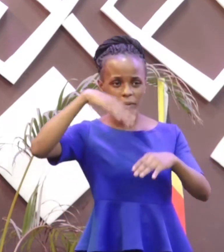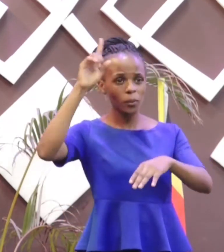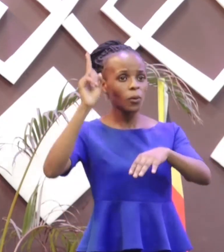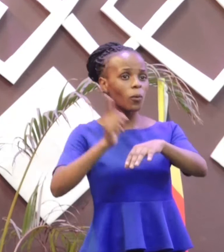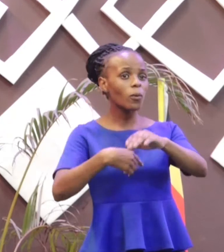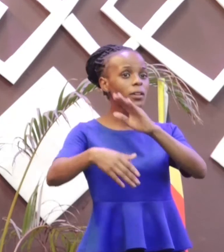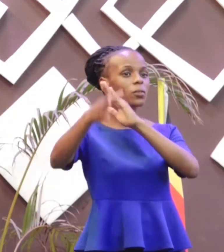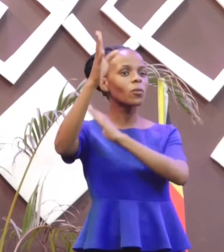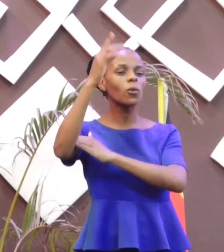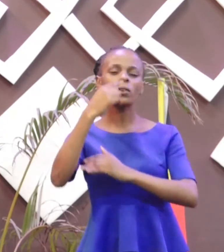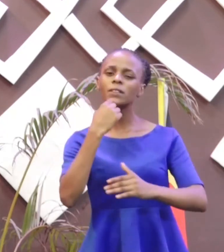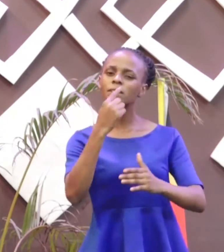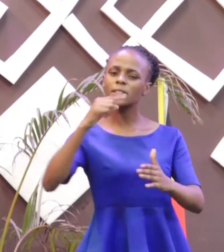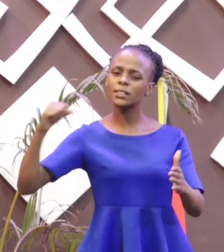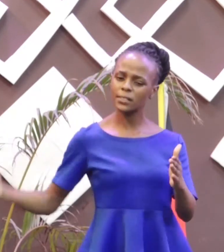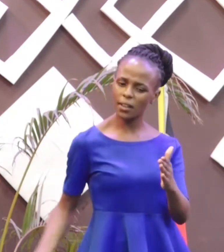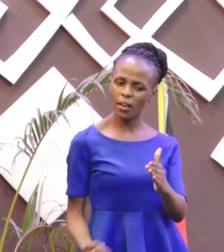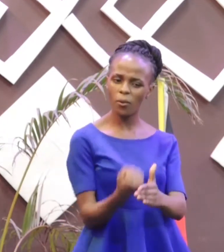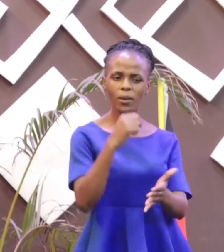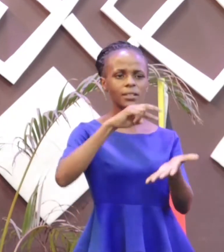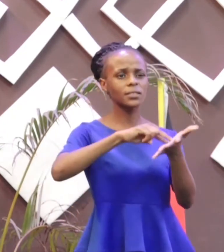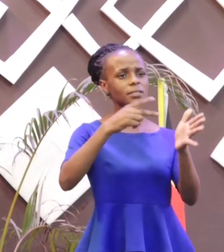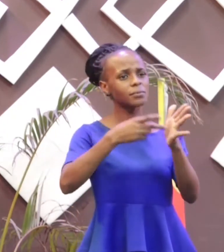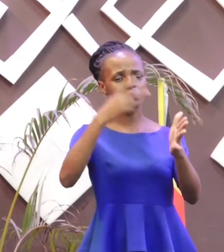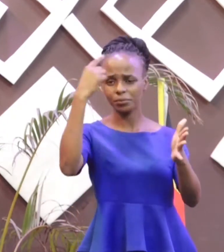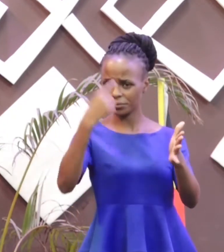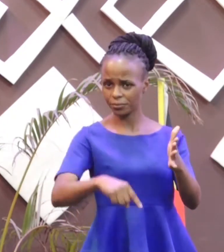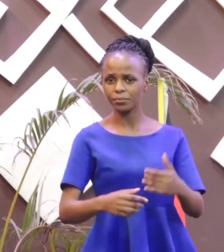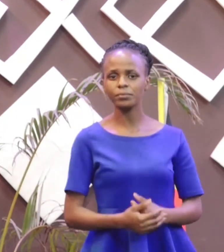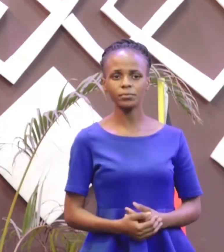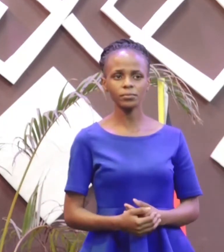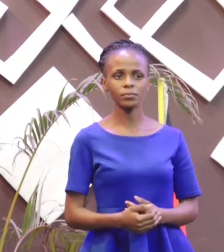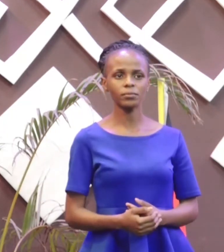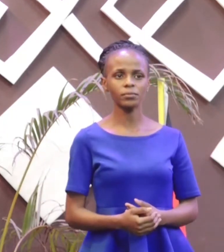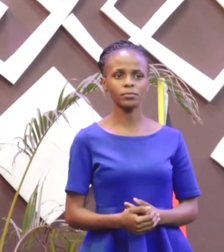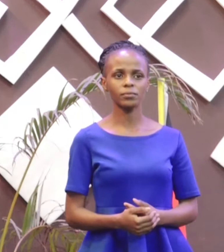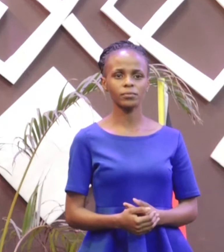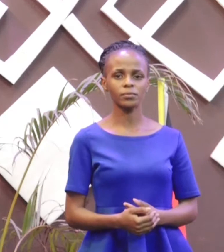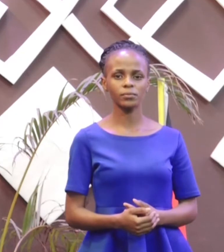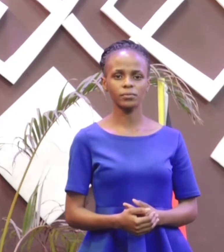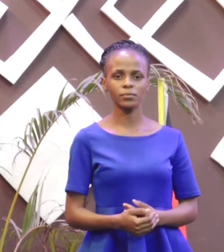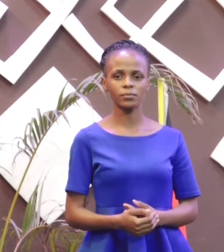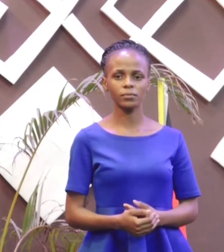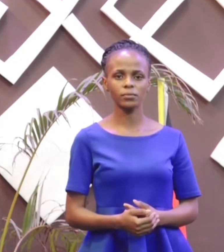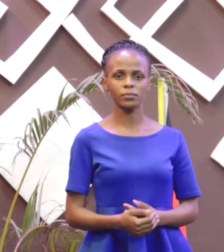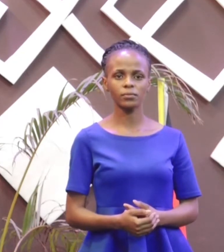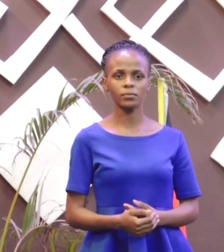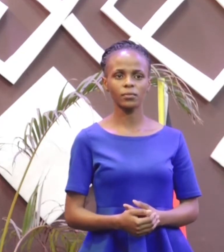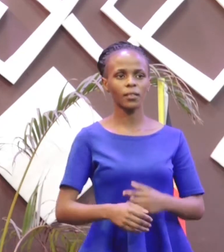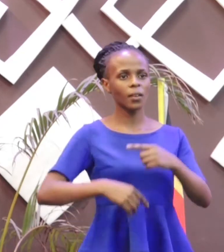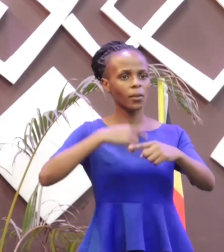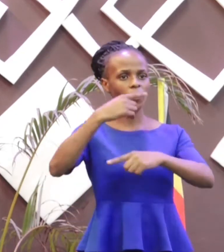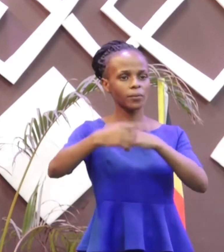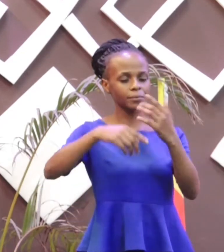says arise. Era olina okwongera okukyetegereza, Katonda bw'agamba nti golokoka, kiki aba ategeeza?